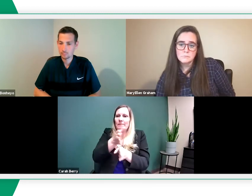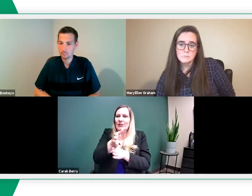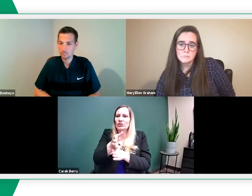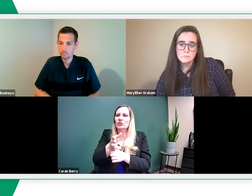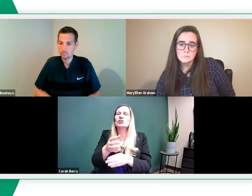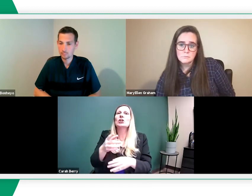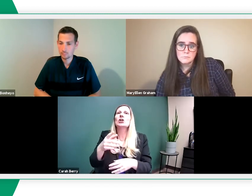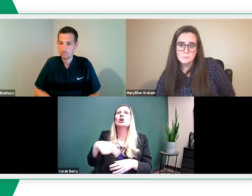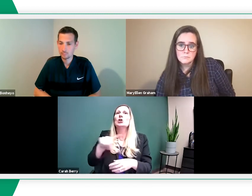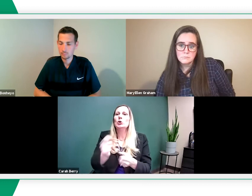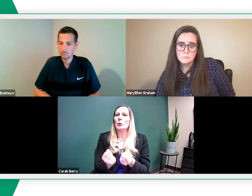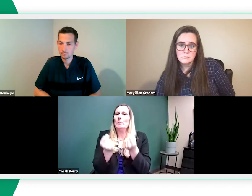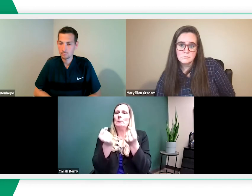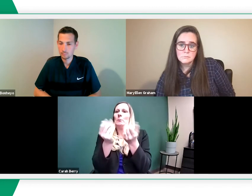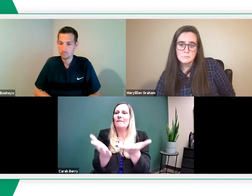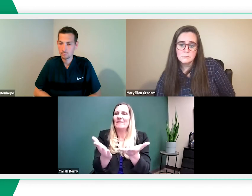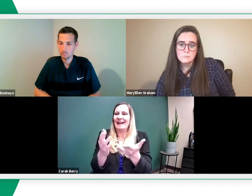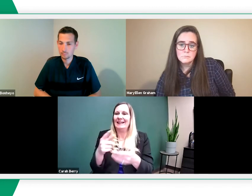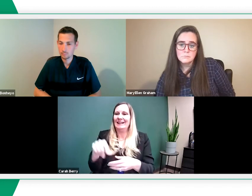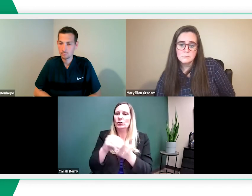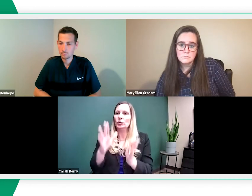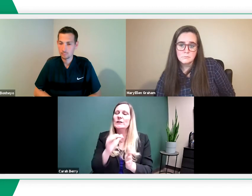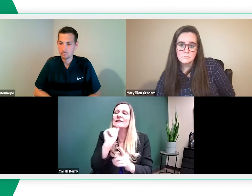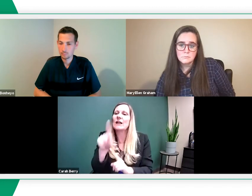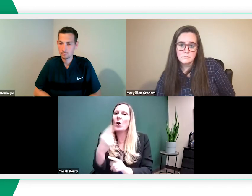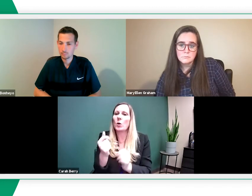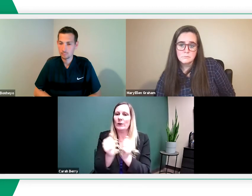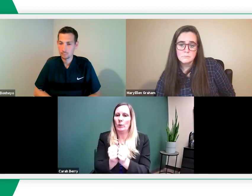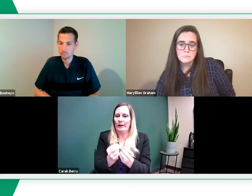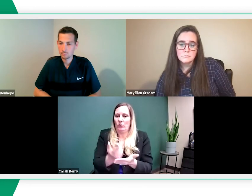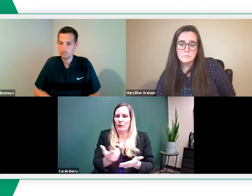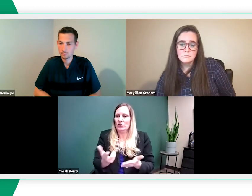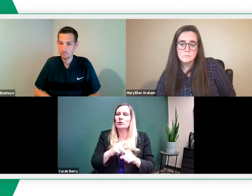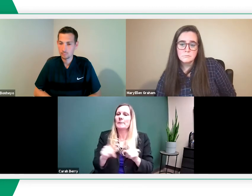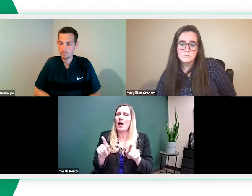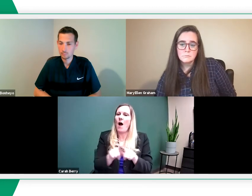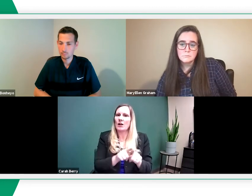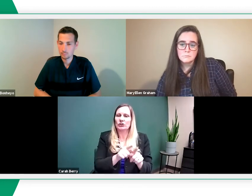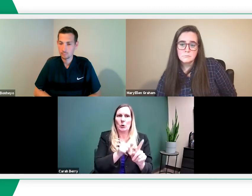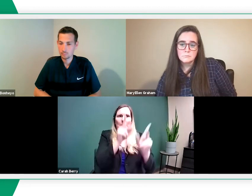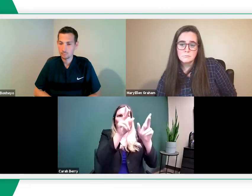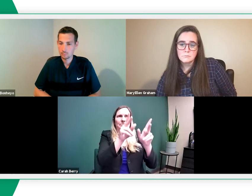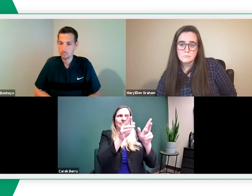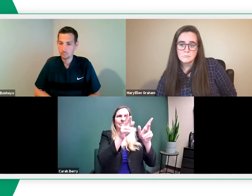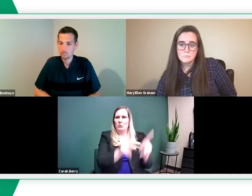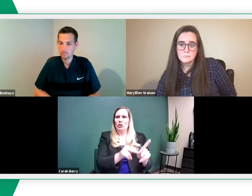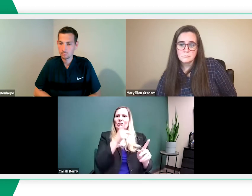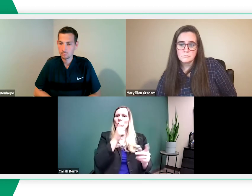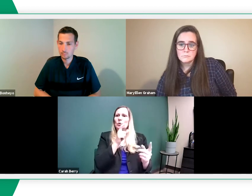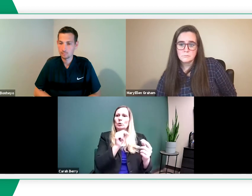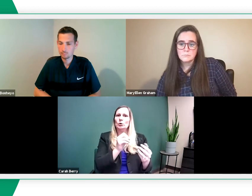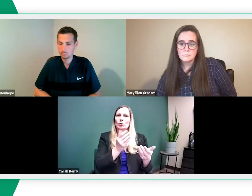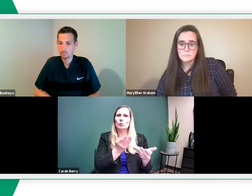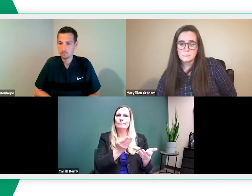have the group of professionals and you're providing the students not only with the resources, but